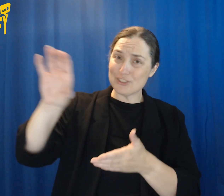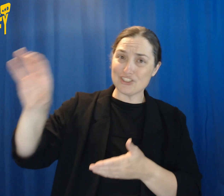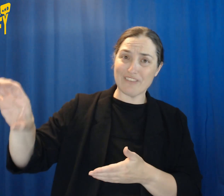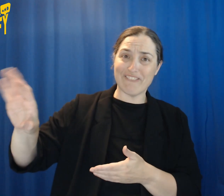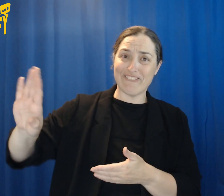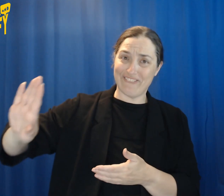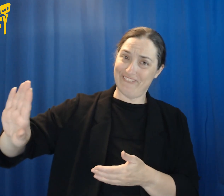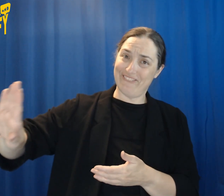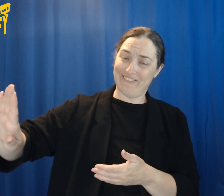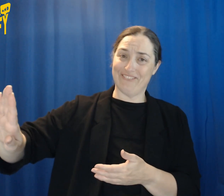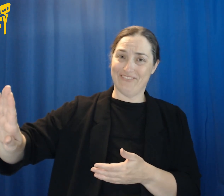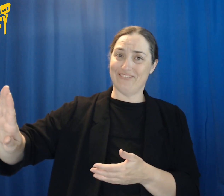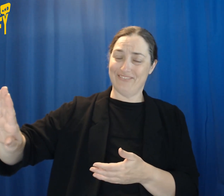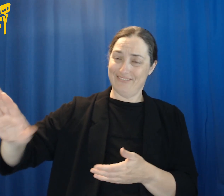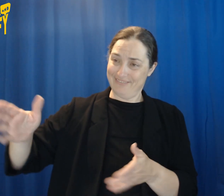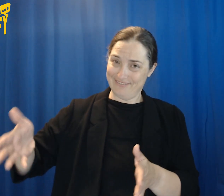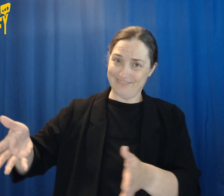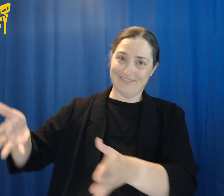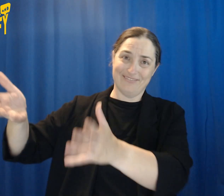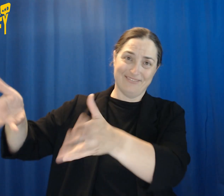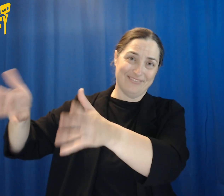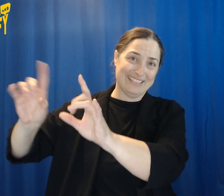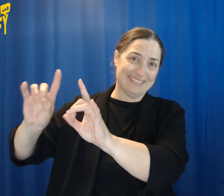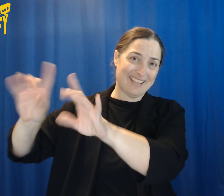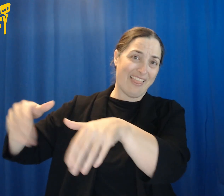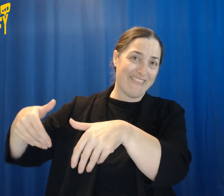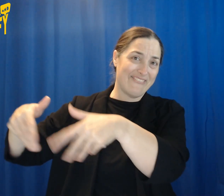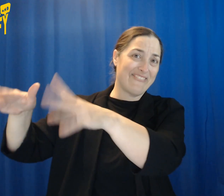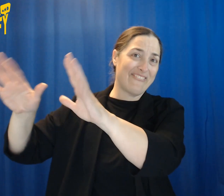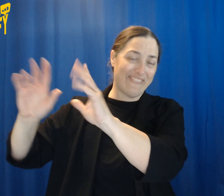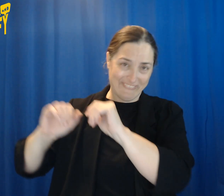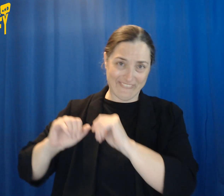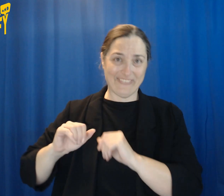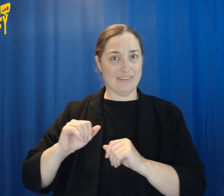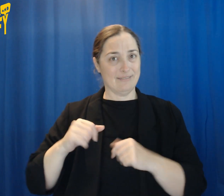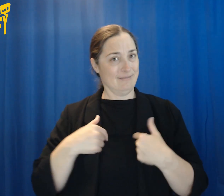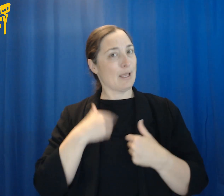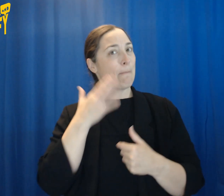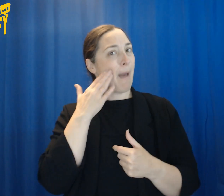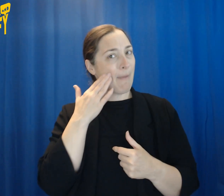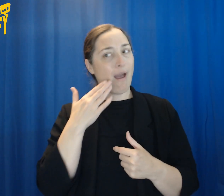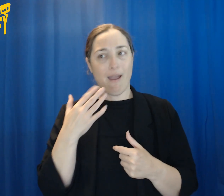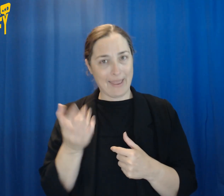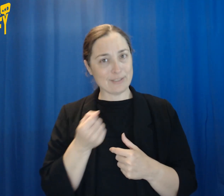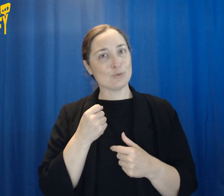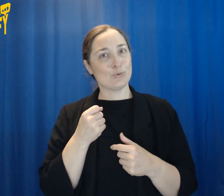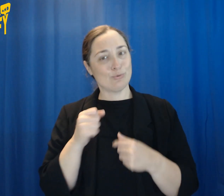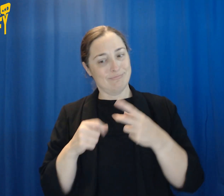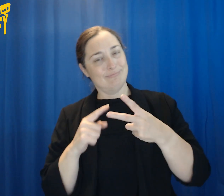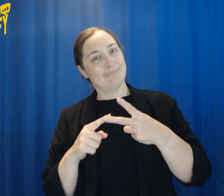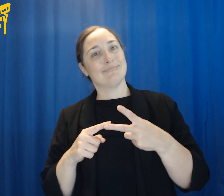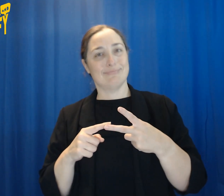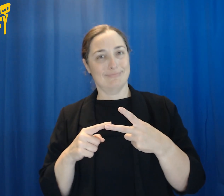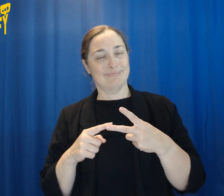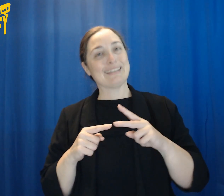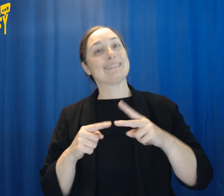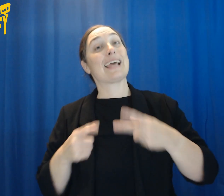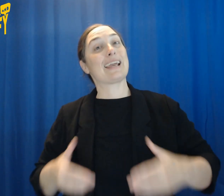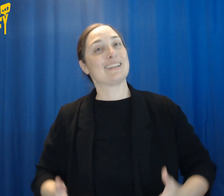child. Go forth and do what you're going to do. Mama needs to move on now with the next baby. And